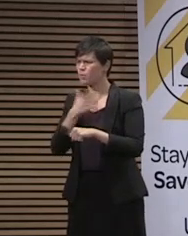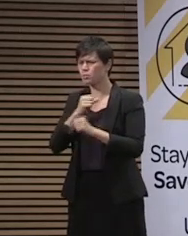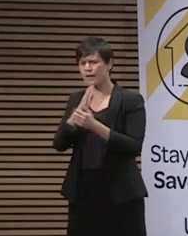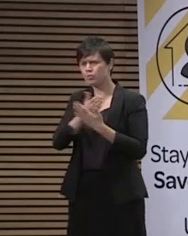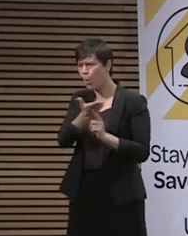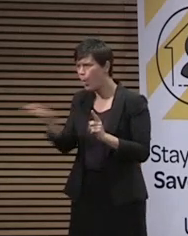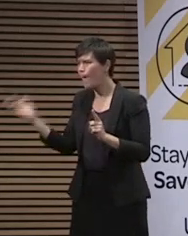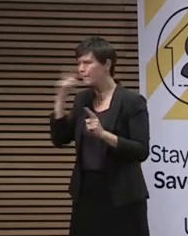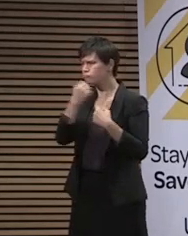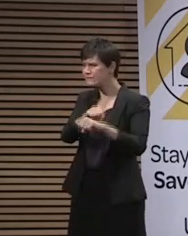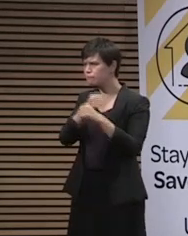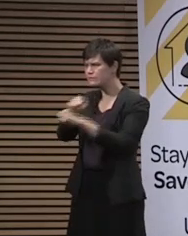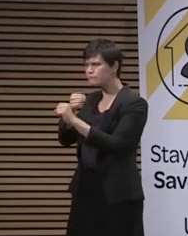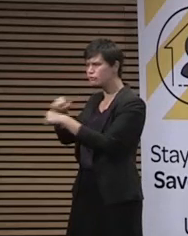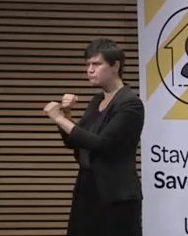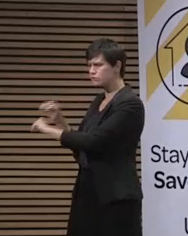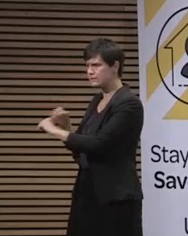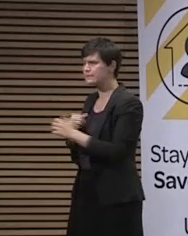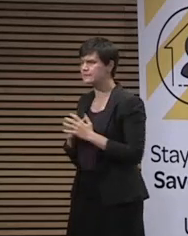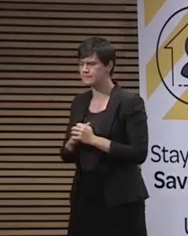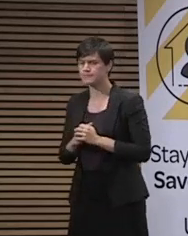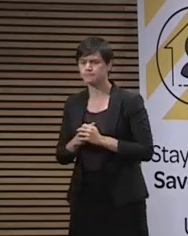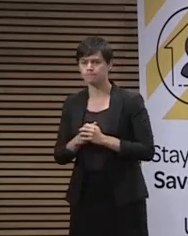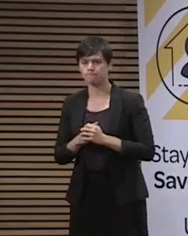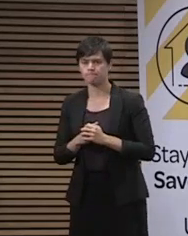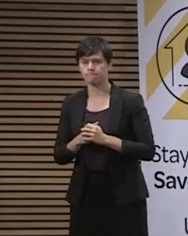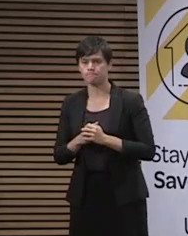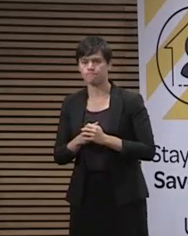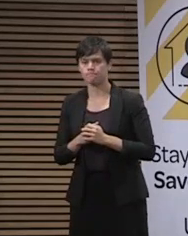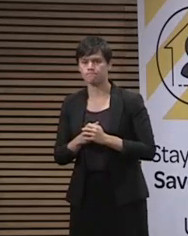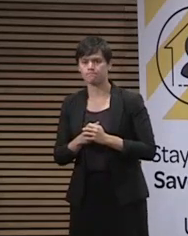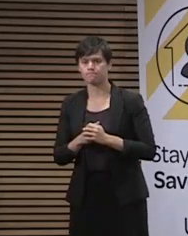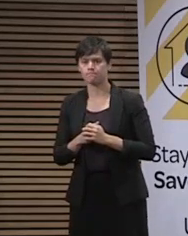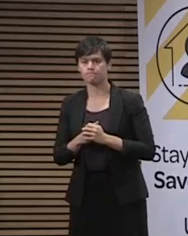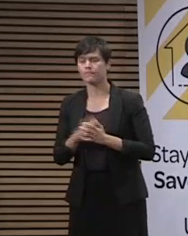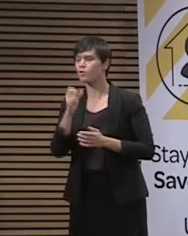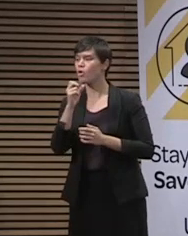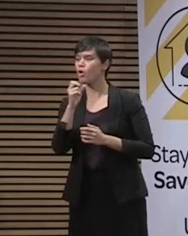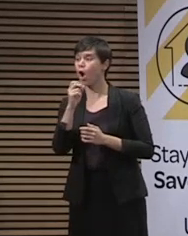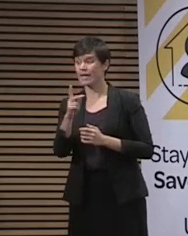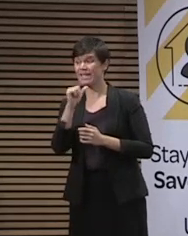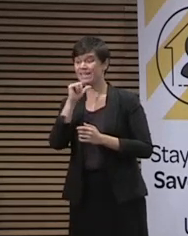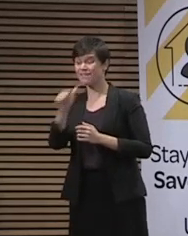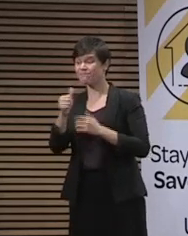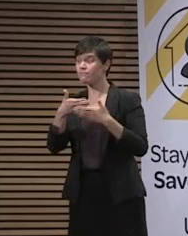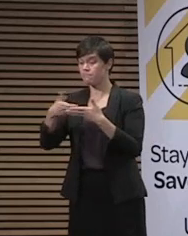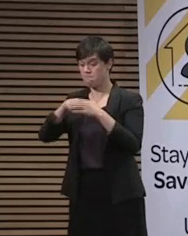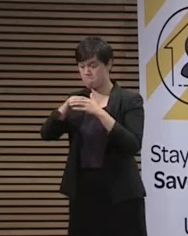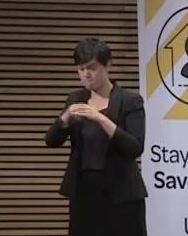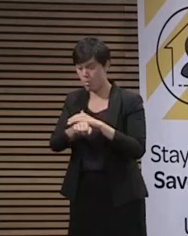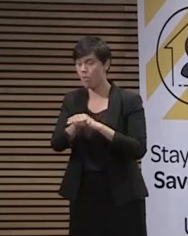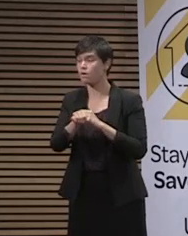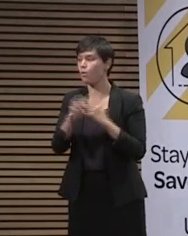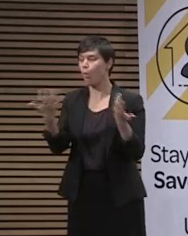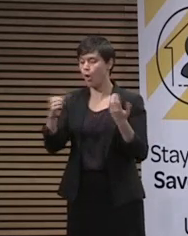in. We'll just let Tova finish this one question. Yeah, if the companion, if there is room for them to stay in the hospital after the delivery or the